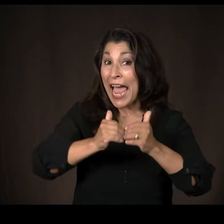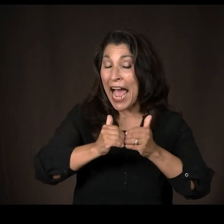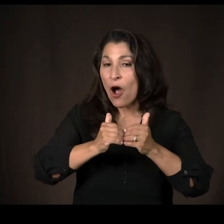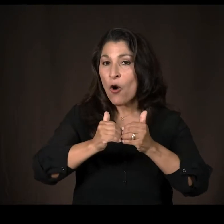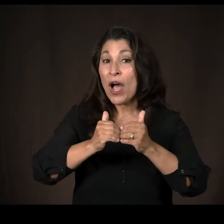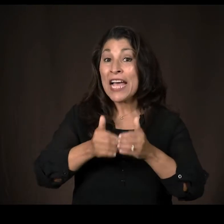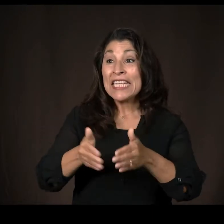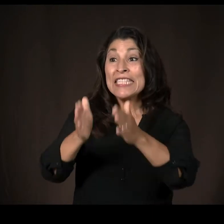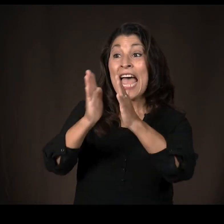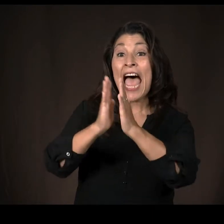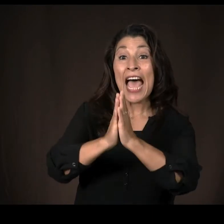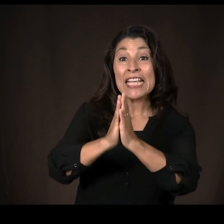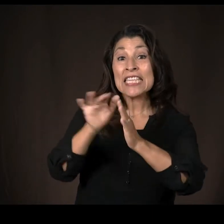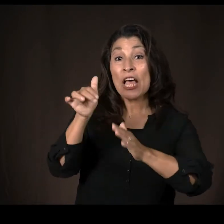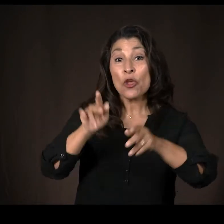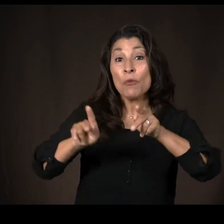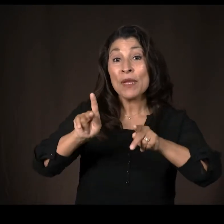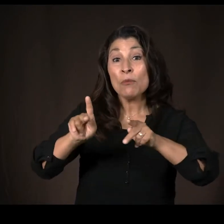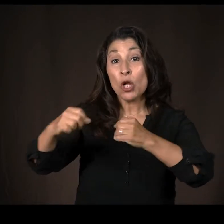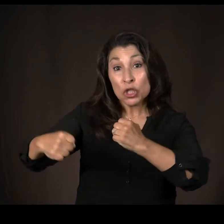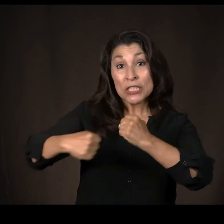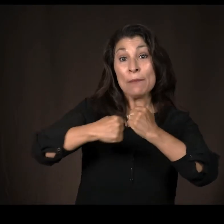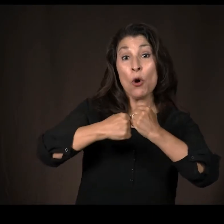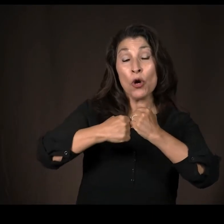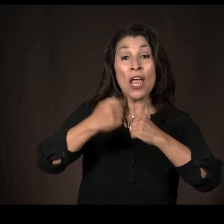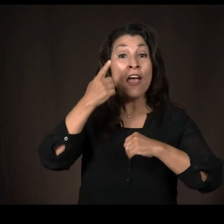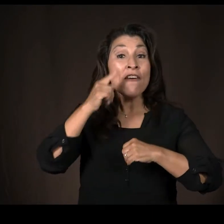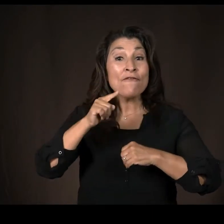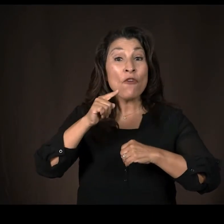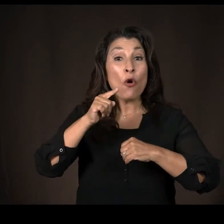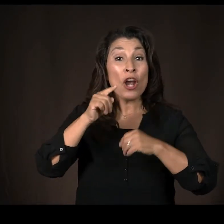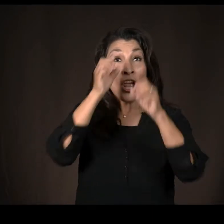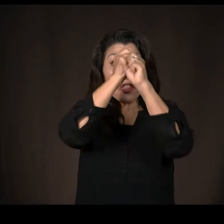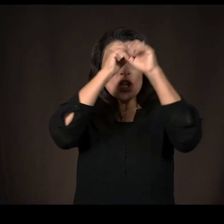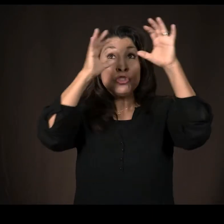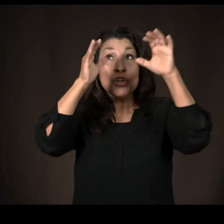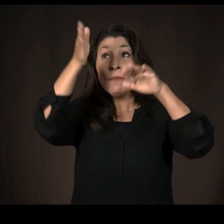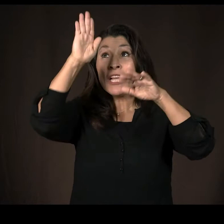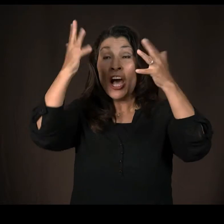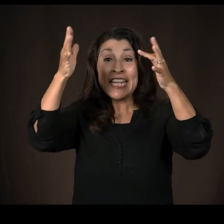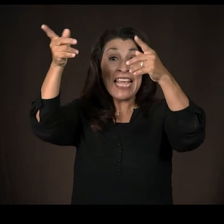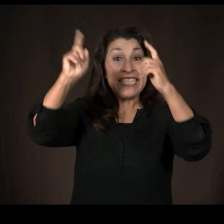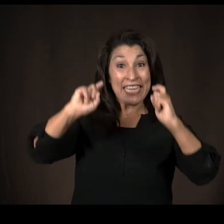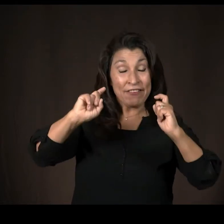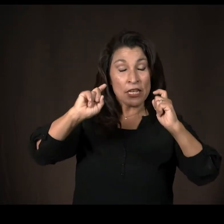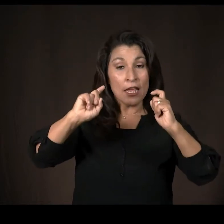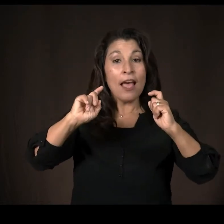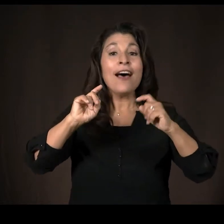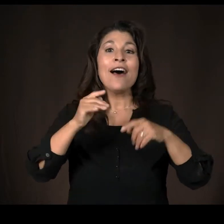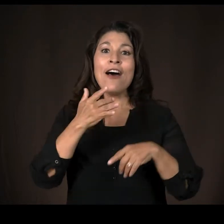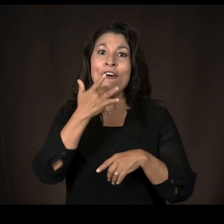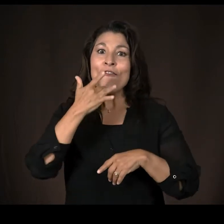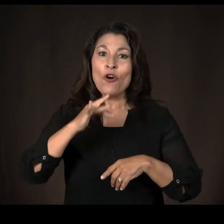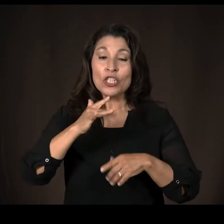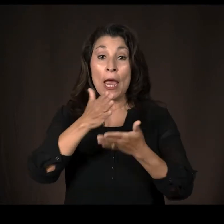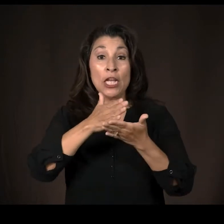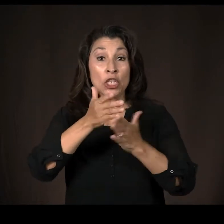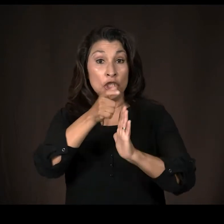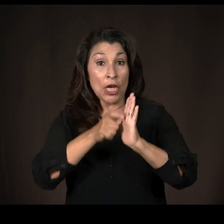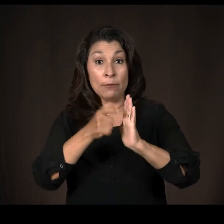to enlist the support of others for your God-given dream. Fortunately, chapter 2 of Nehemiah's